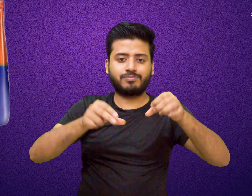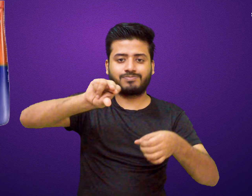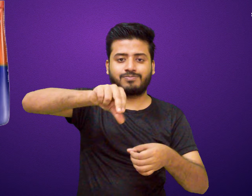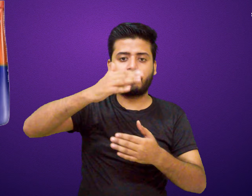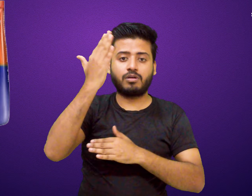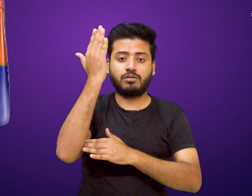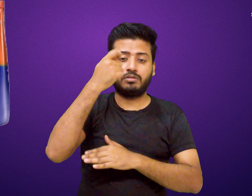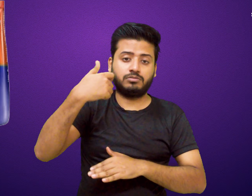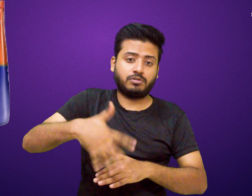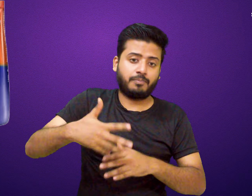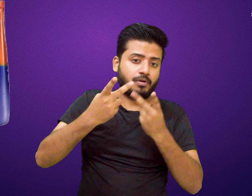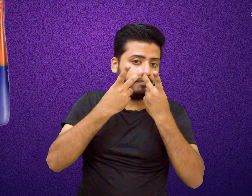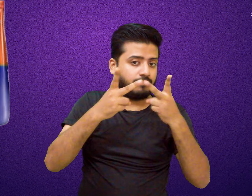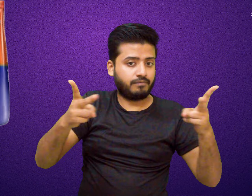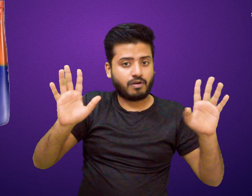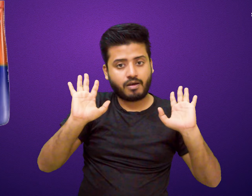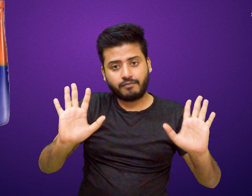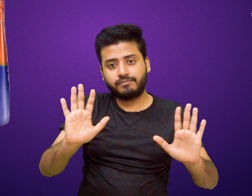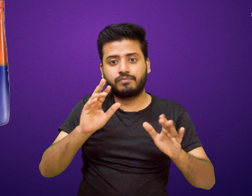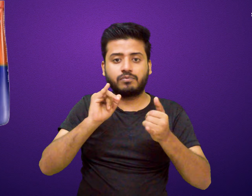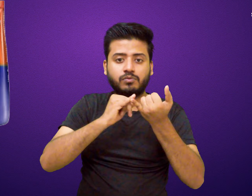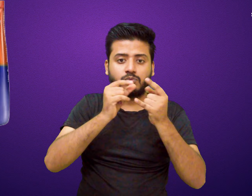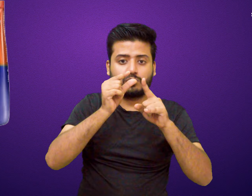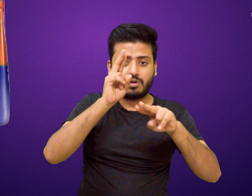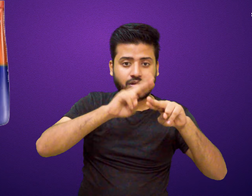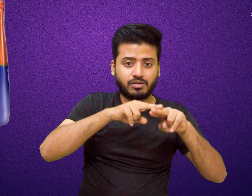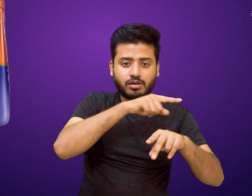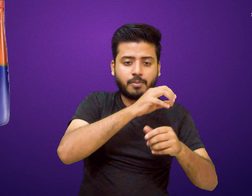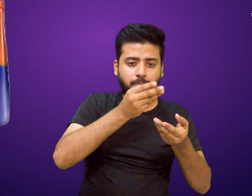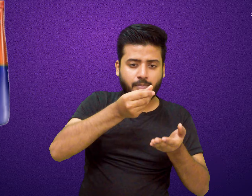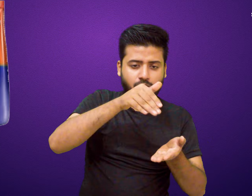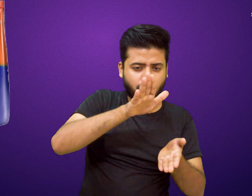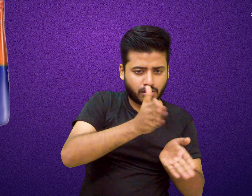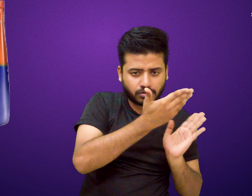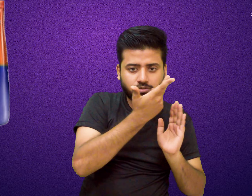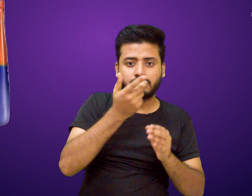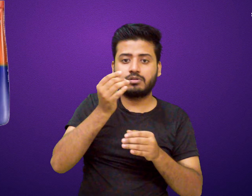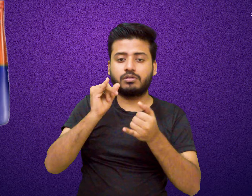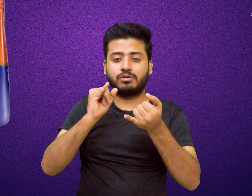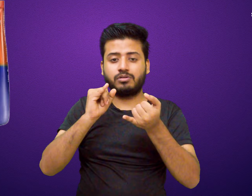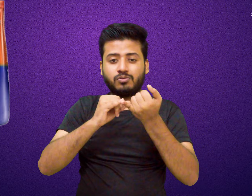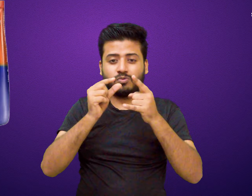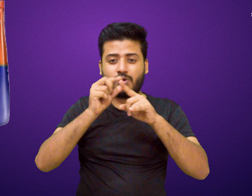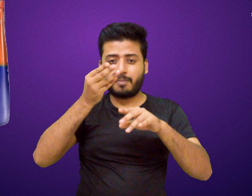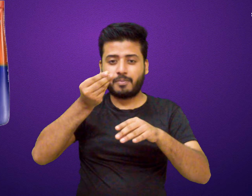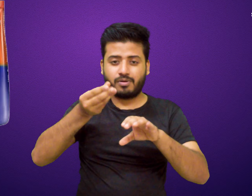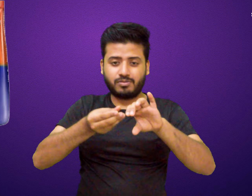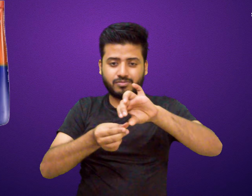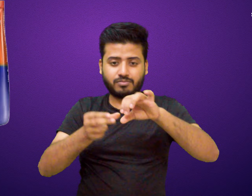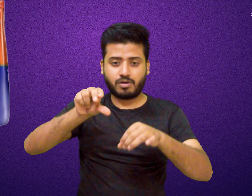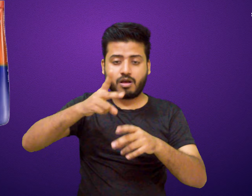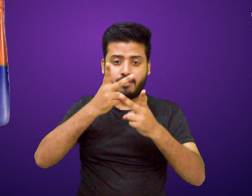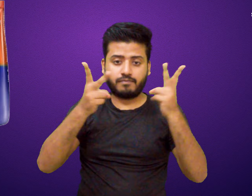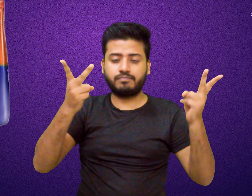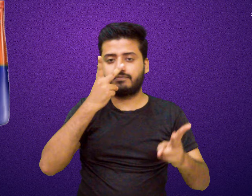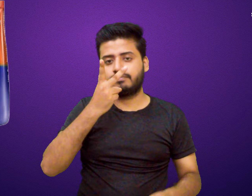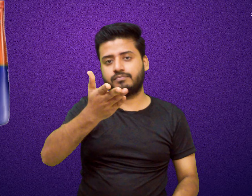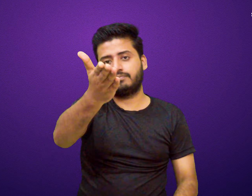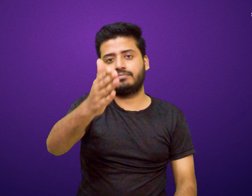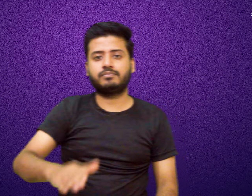care. A premium tier detergent that many users find comparable to or even better than Surf Excel, especially for removing a wide